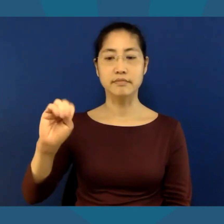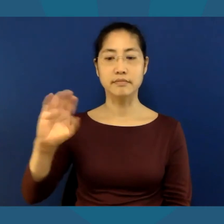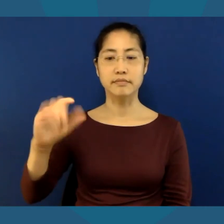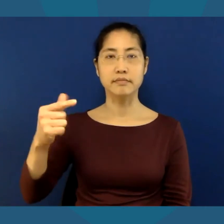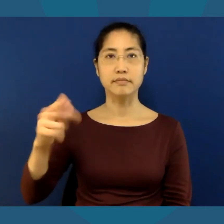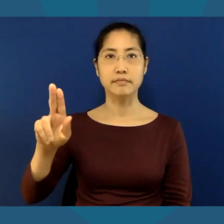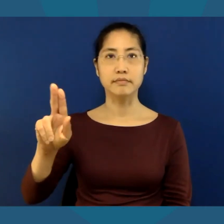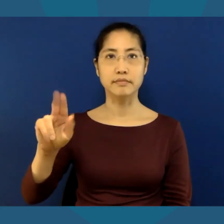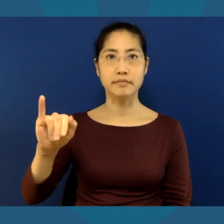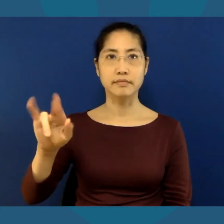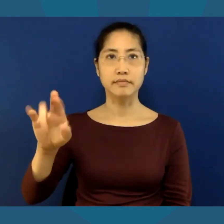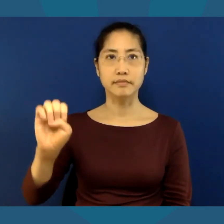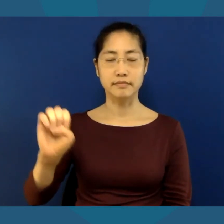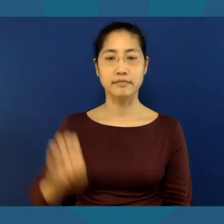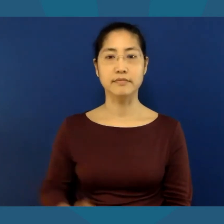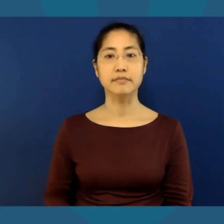Barbara McGuire.